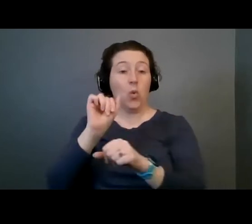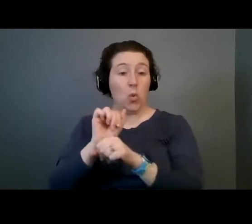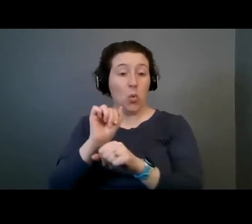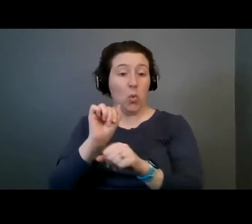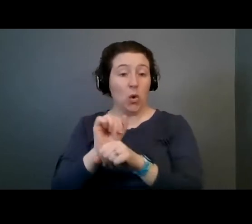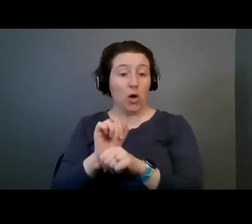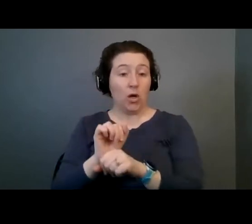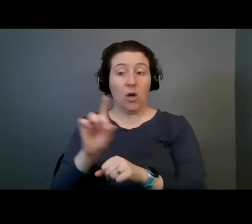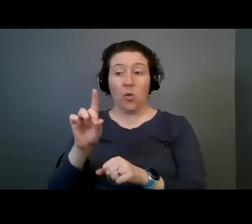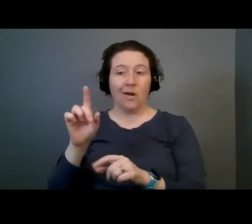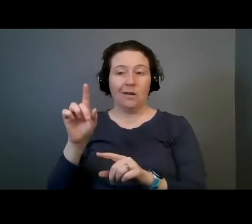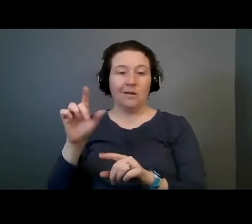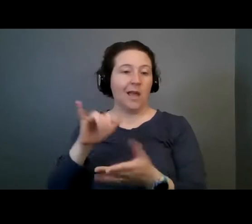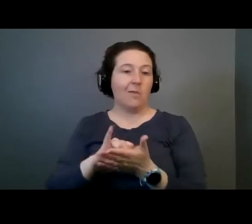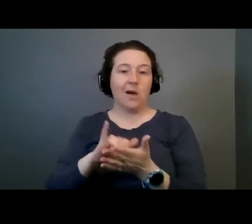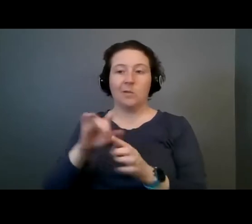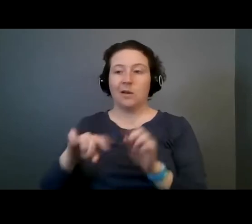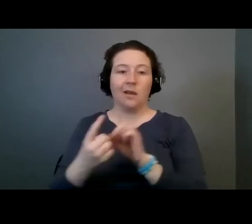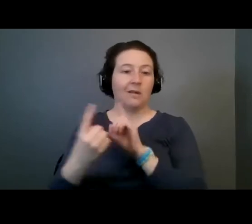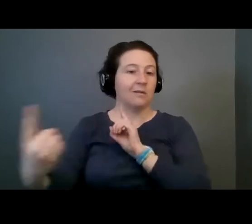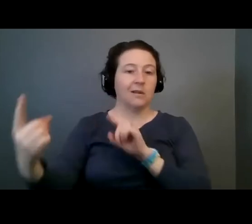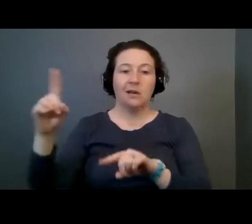where social distancing cannot be achieved.